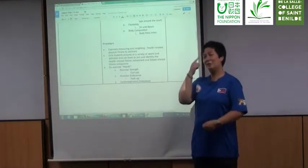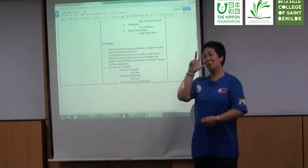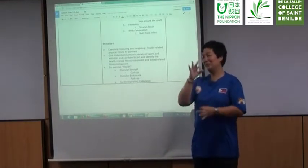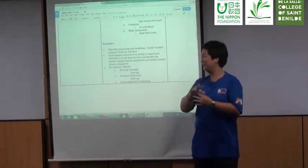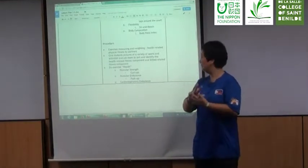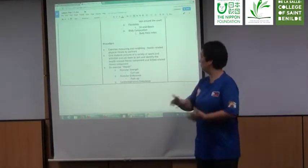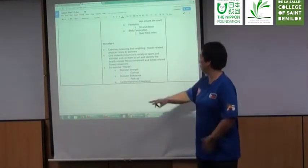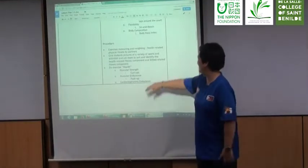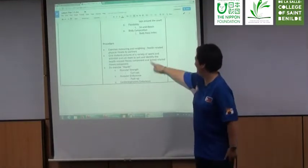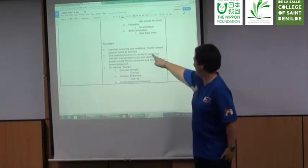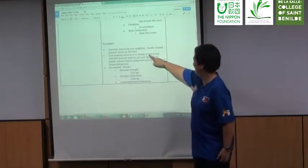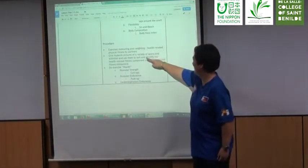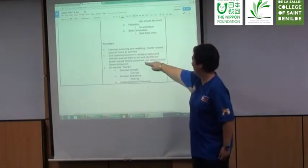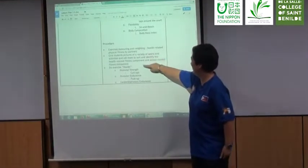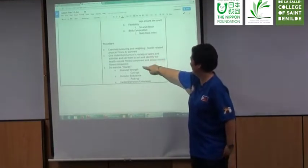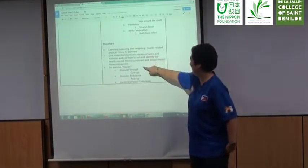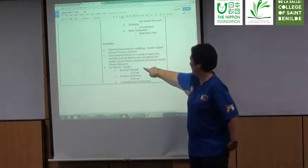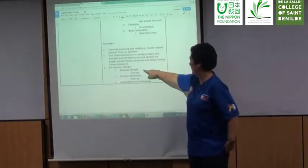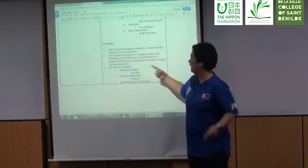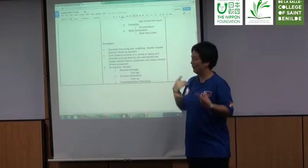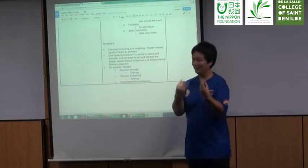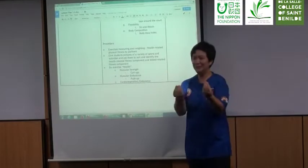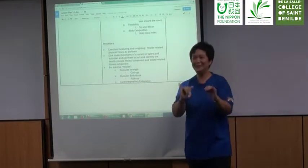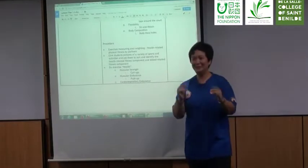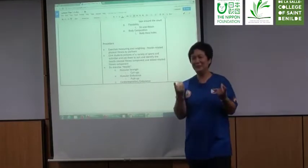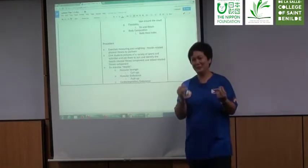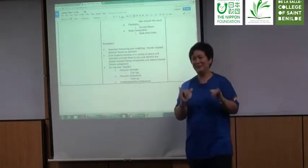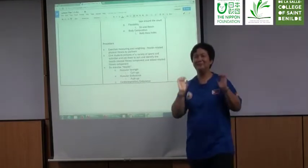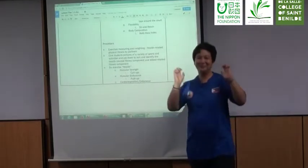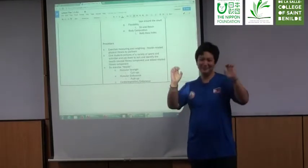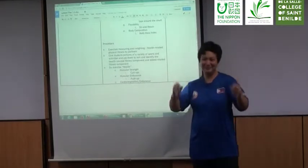Those are our topics that we're going to cover.